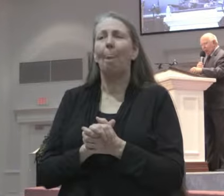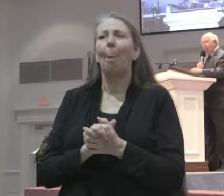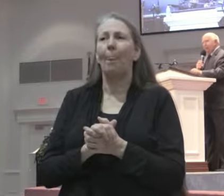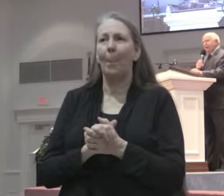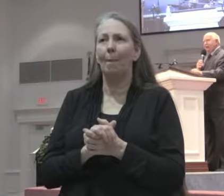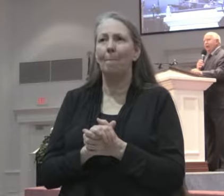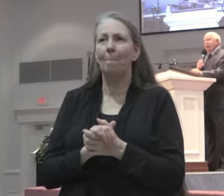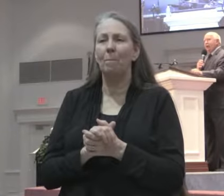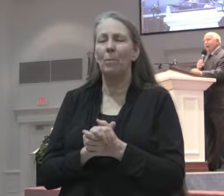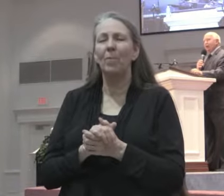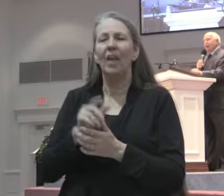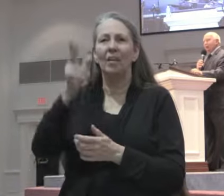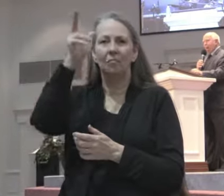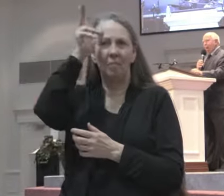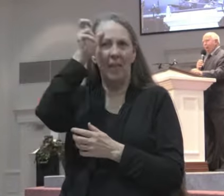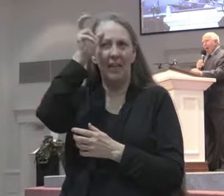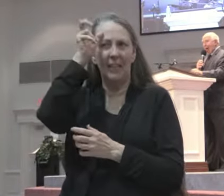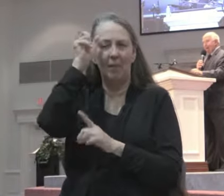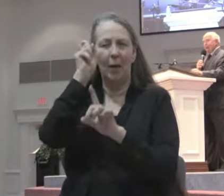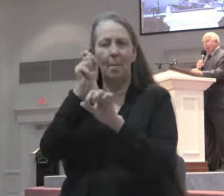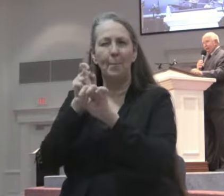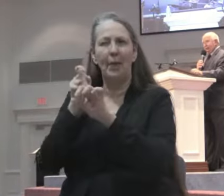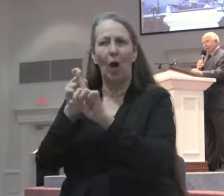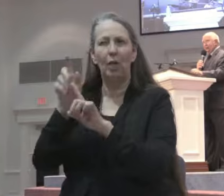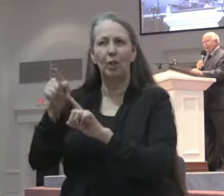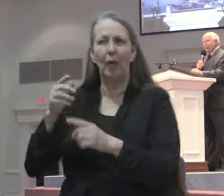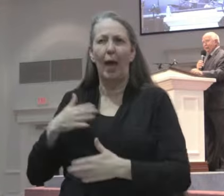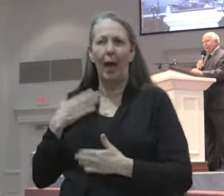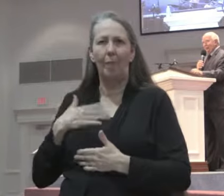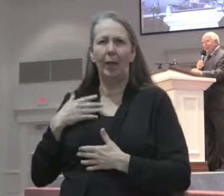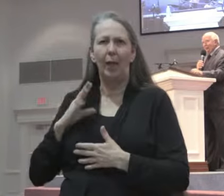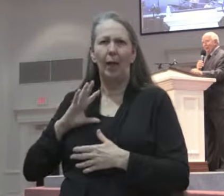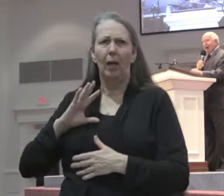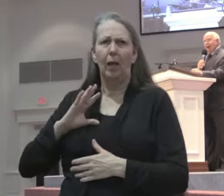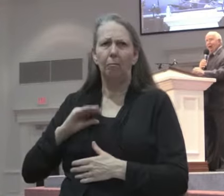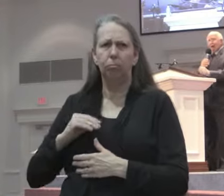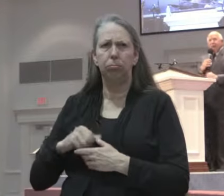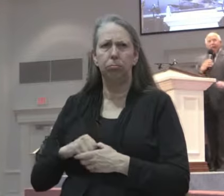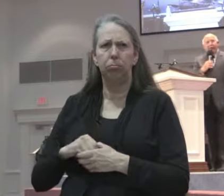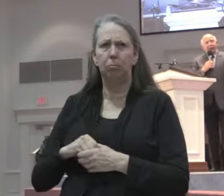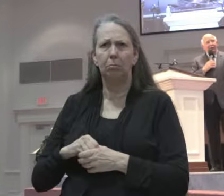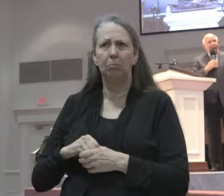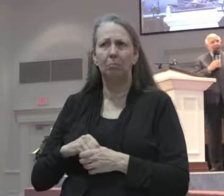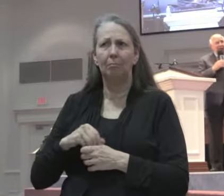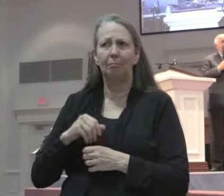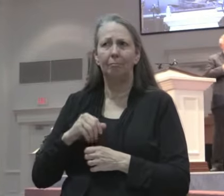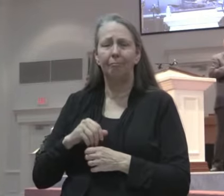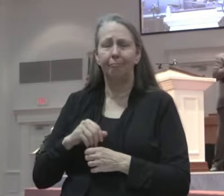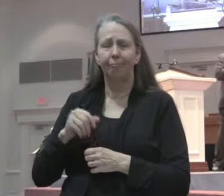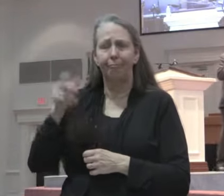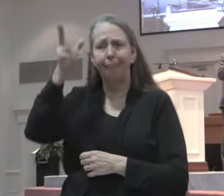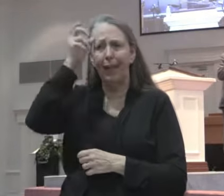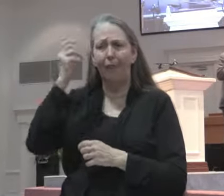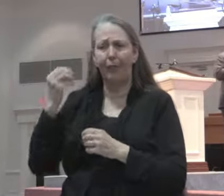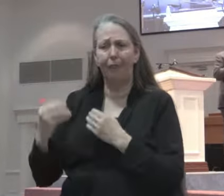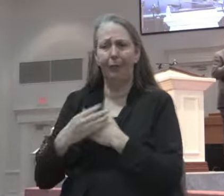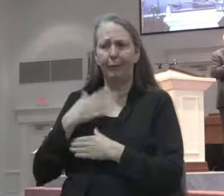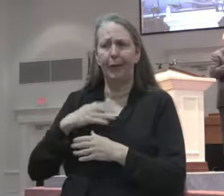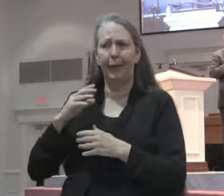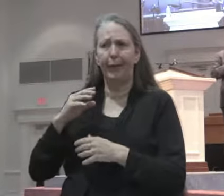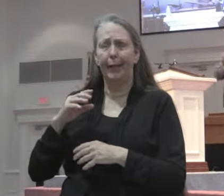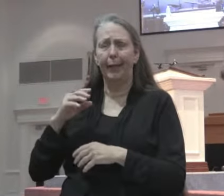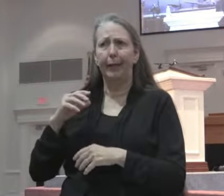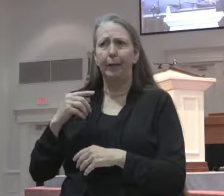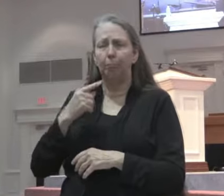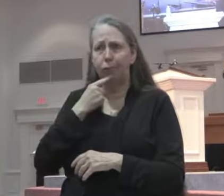Now, the devil can mess with your happiness. He has made me unhappy a lot.